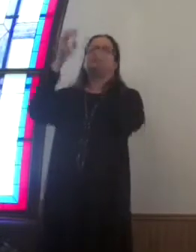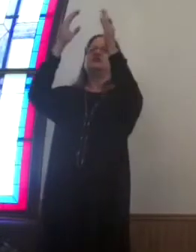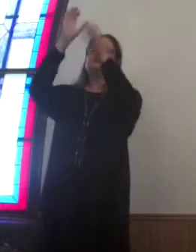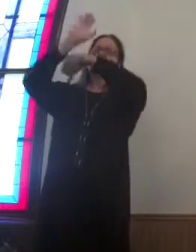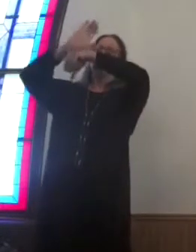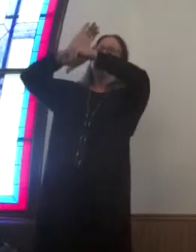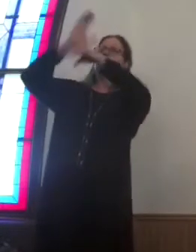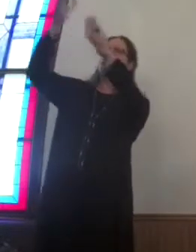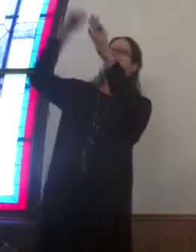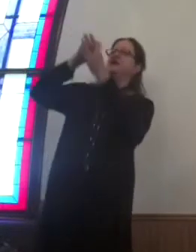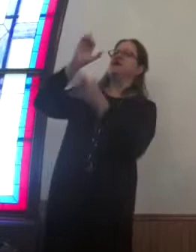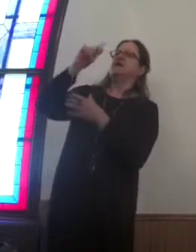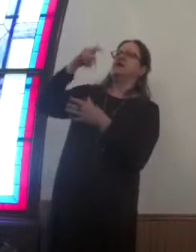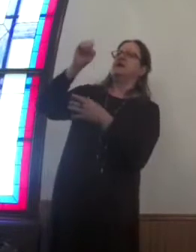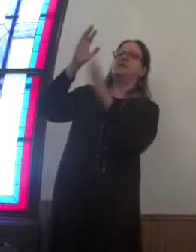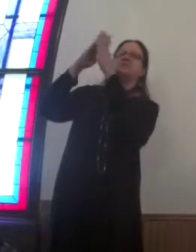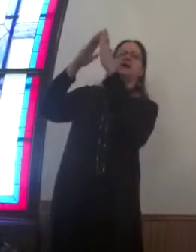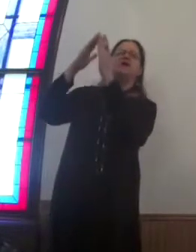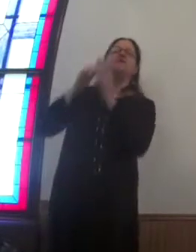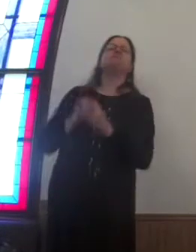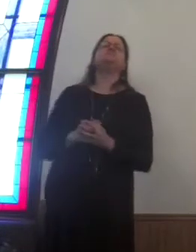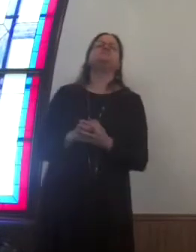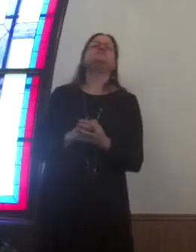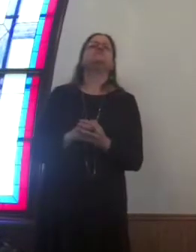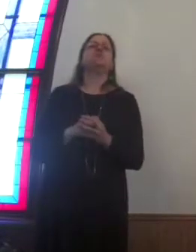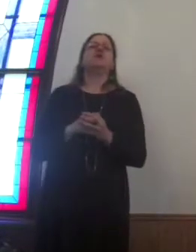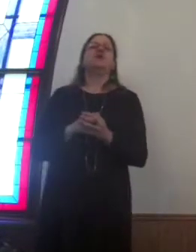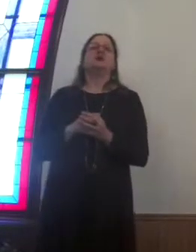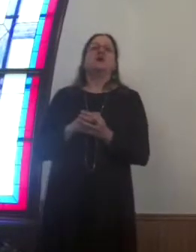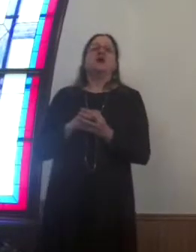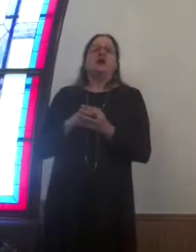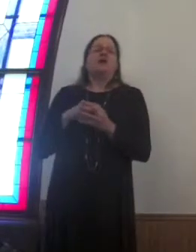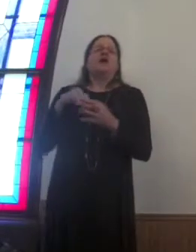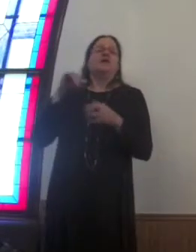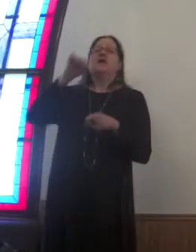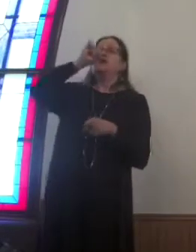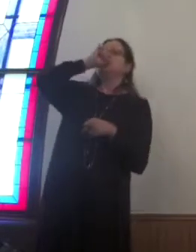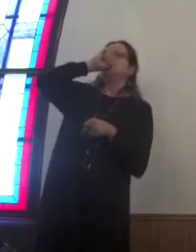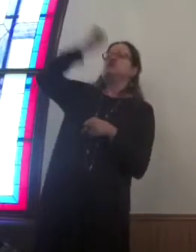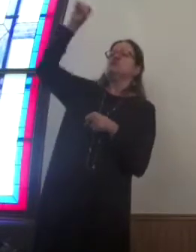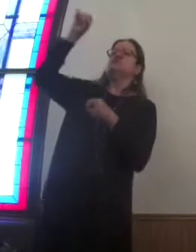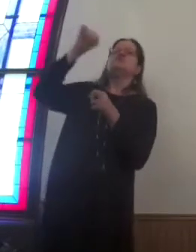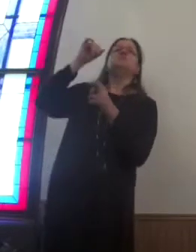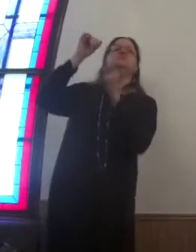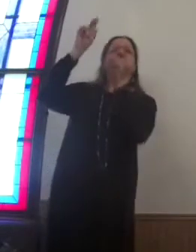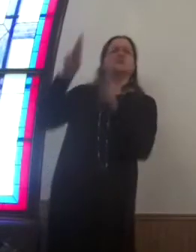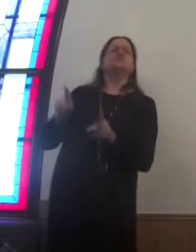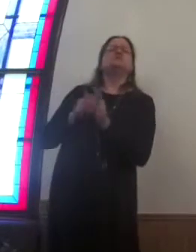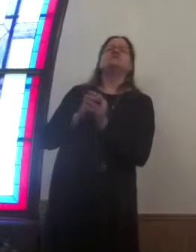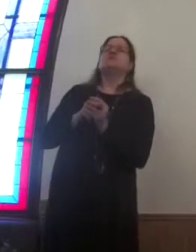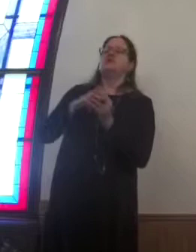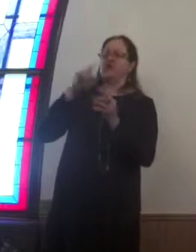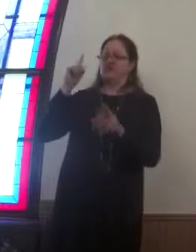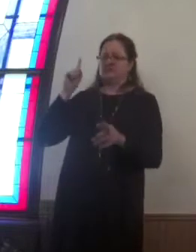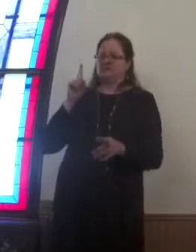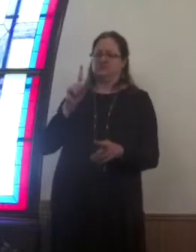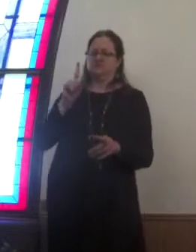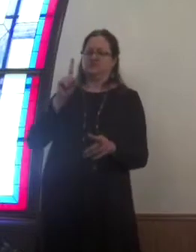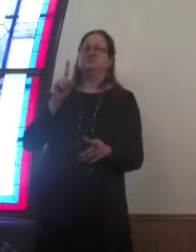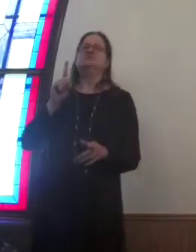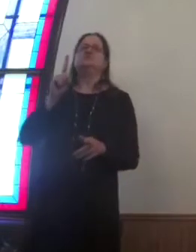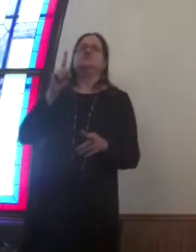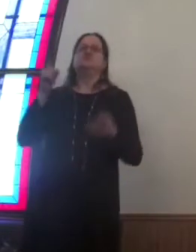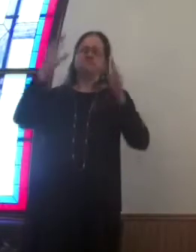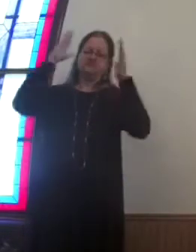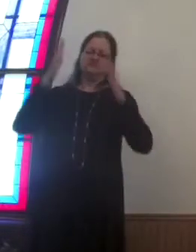at this ecumenical service, the then Archbishop Desmond Tutu was presiding, when a group of